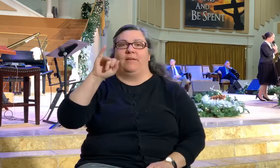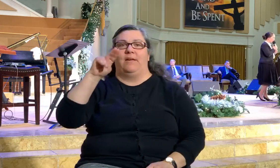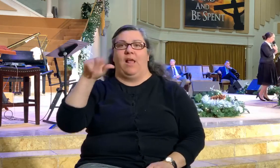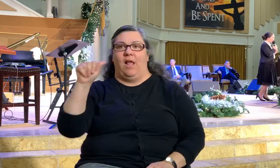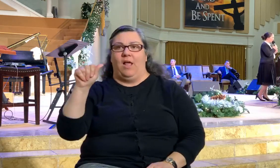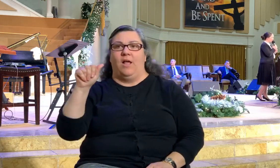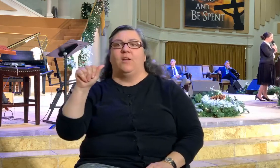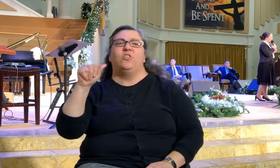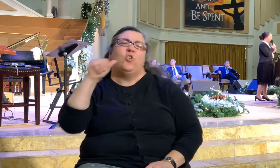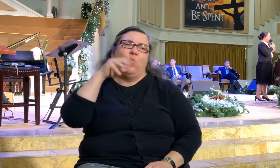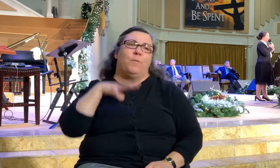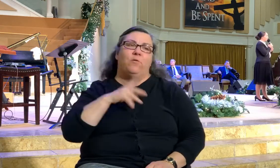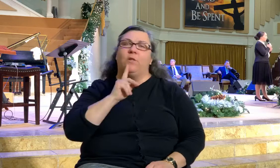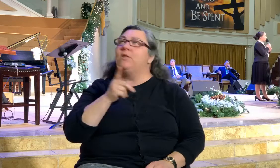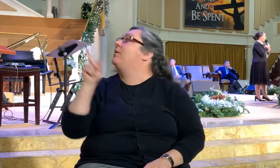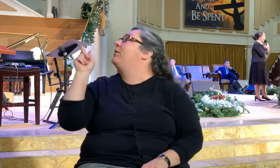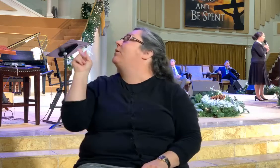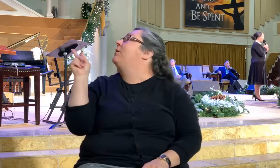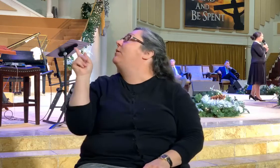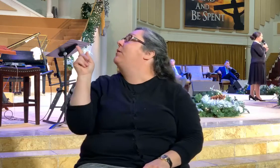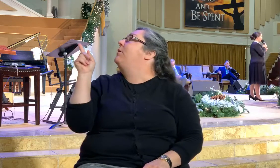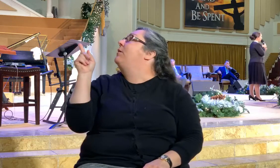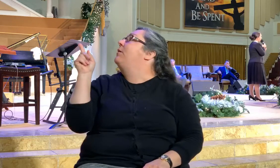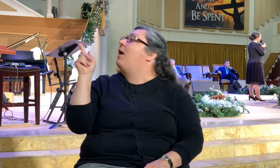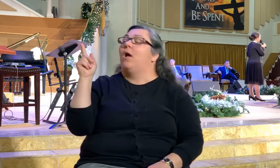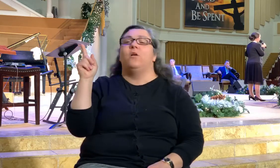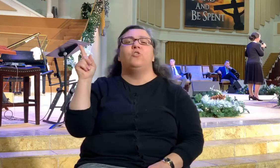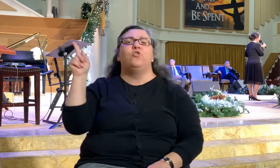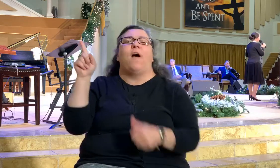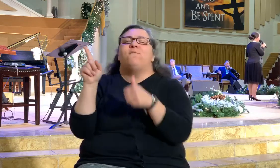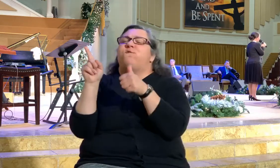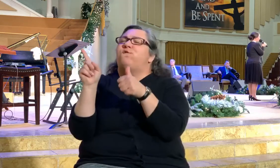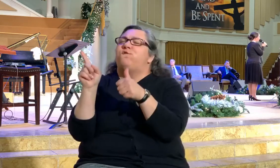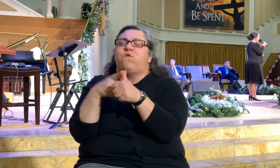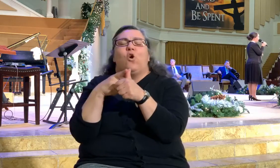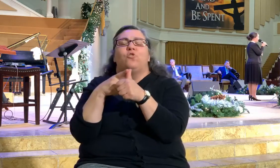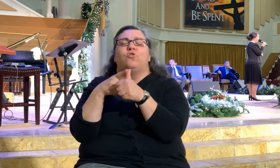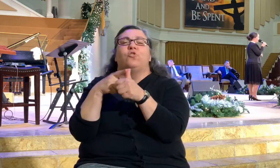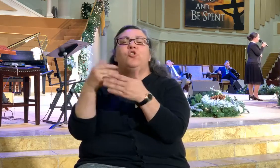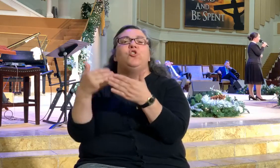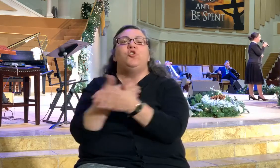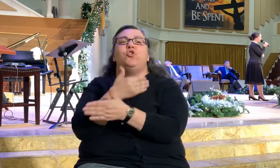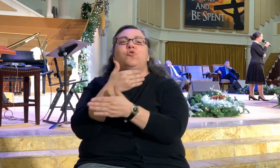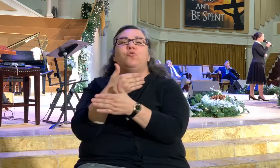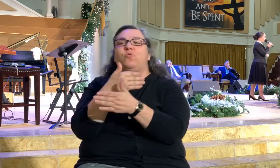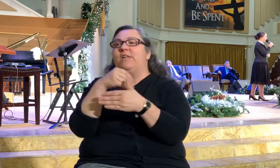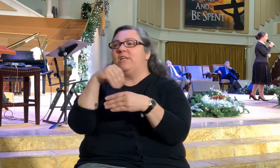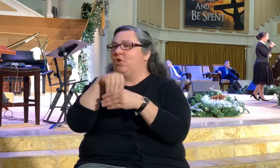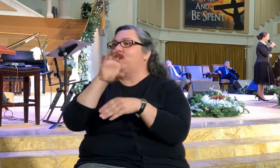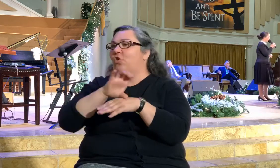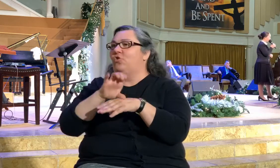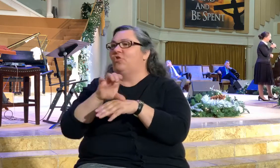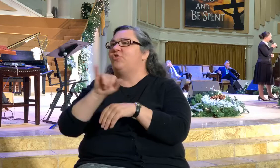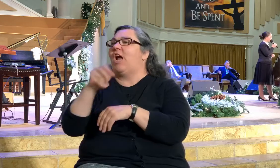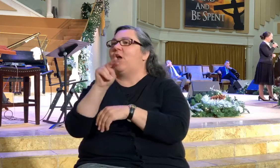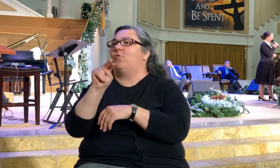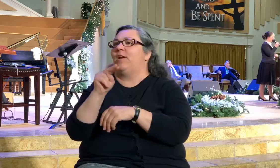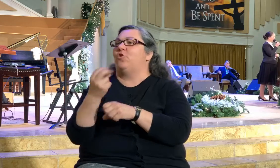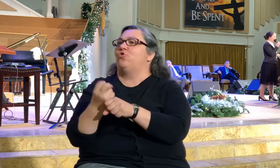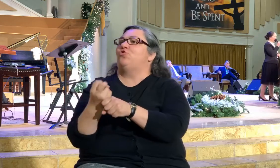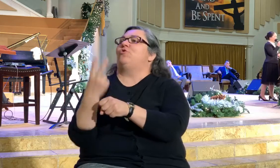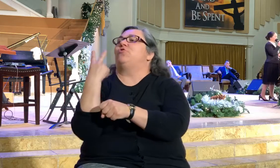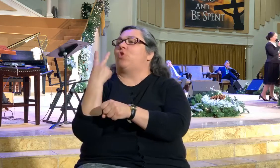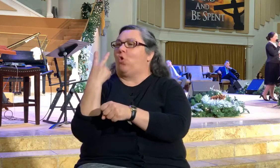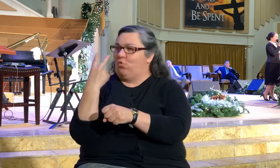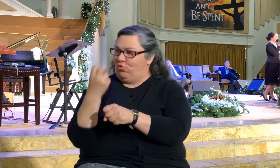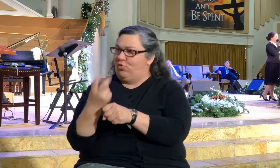woman, really, and she was our first new convert when we moved there in January, 2 years ago.